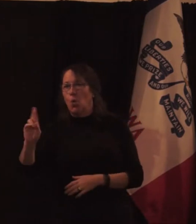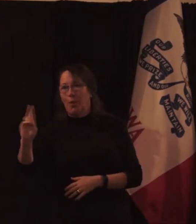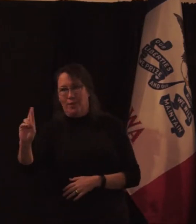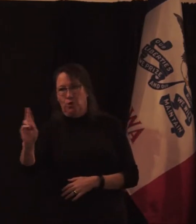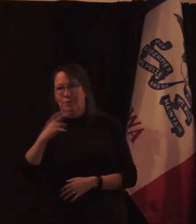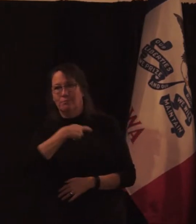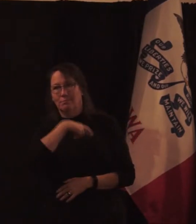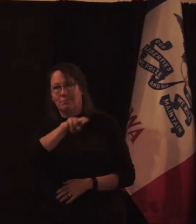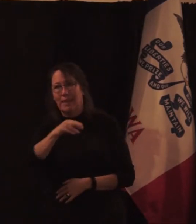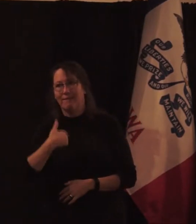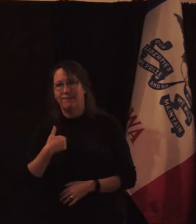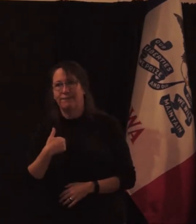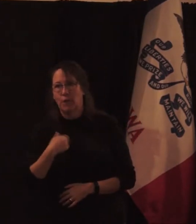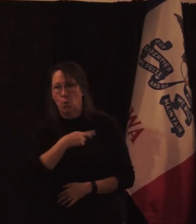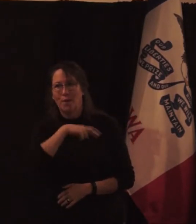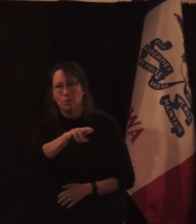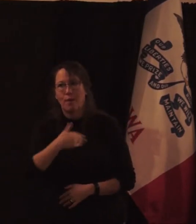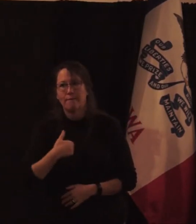religions.